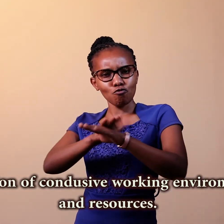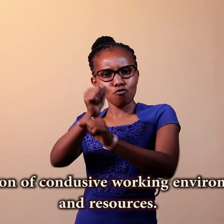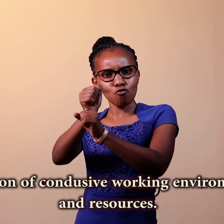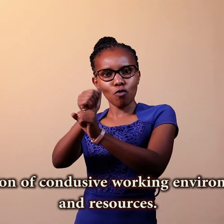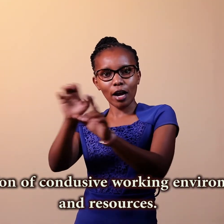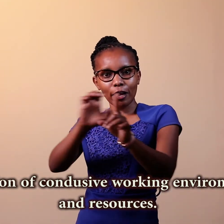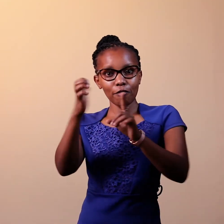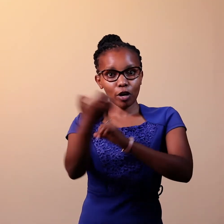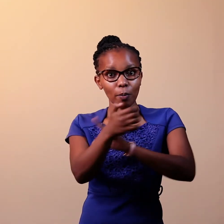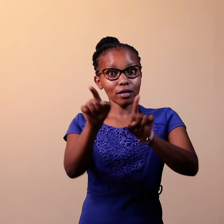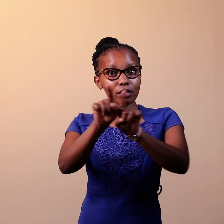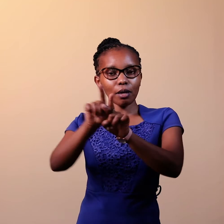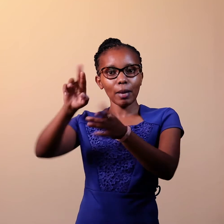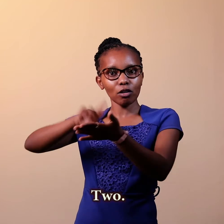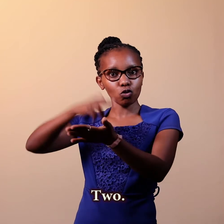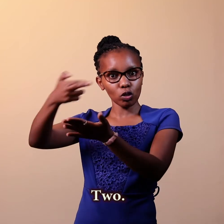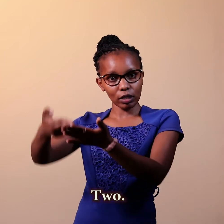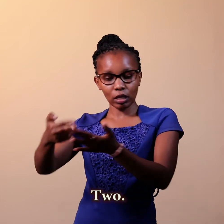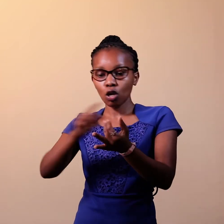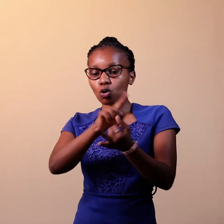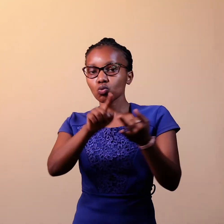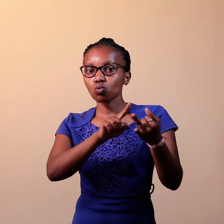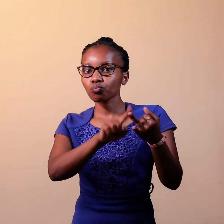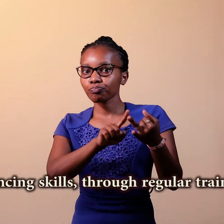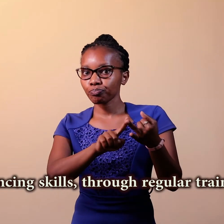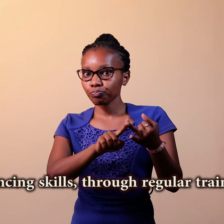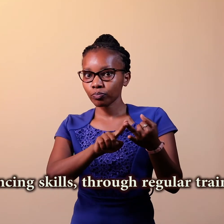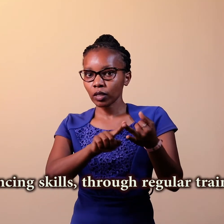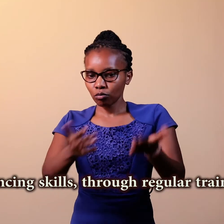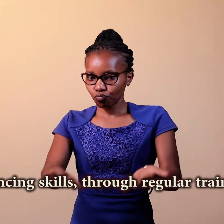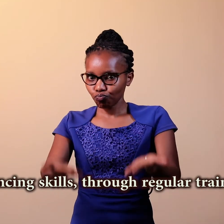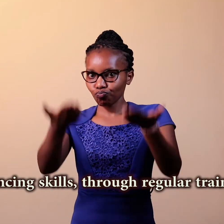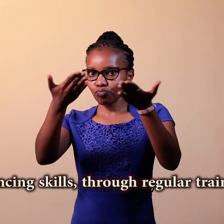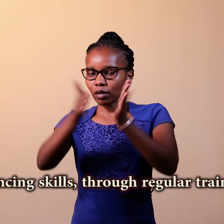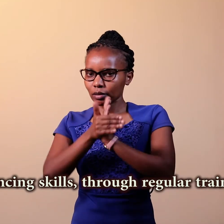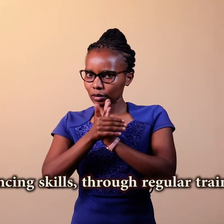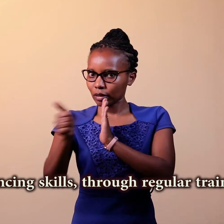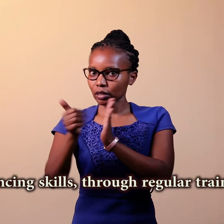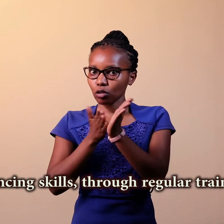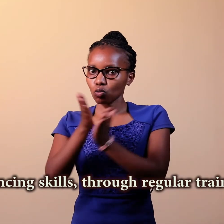resources. Two, enhancing skills through regular training.